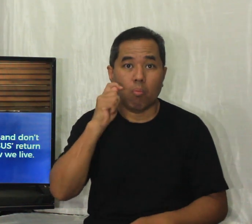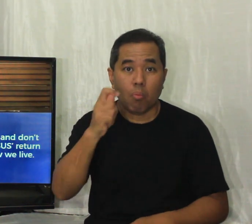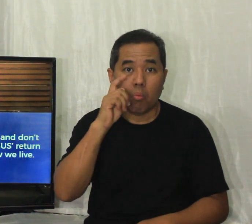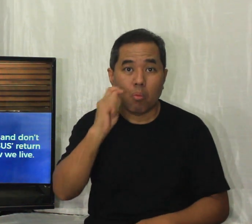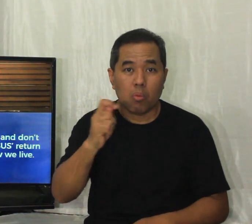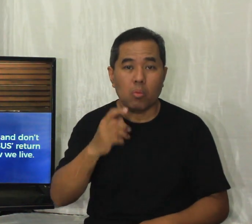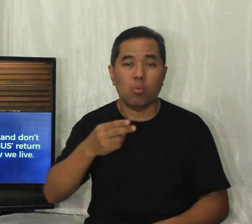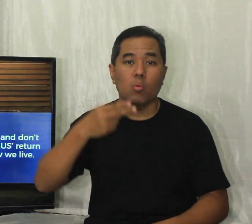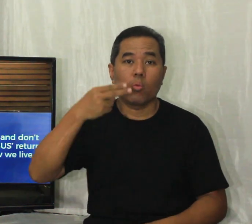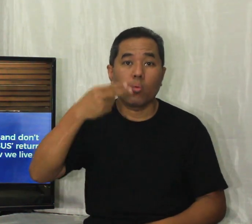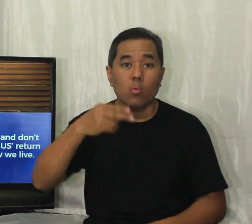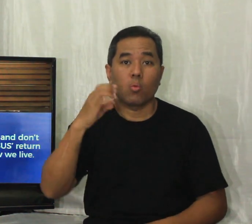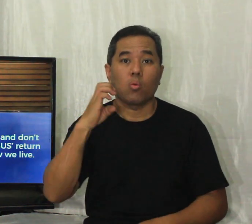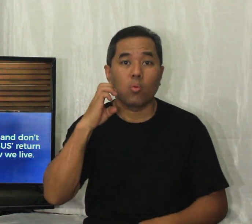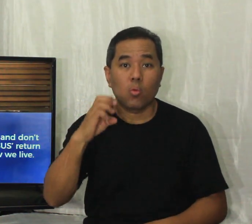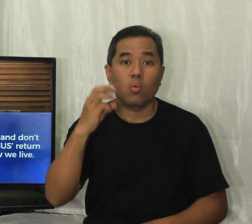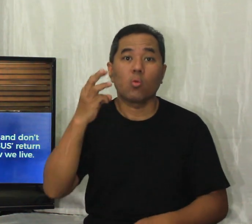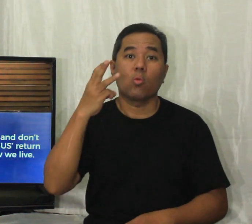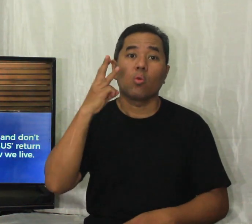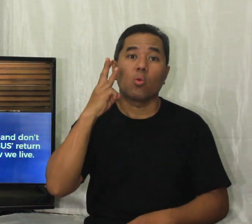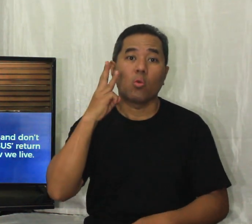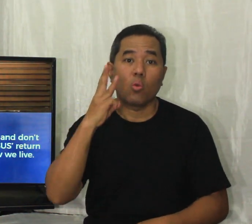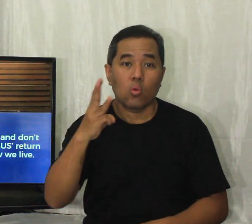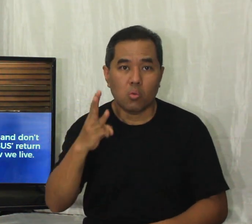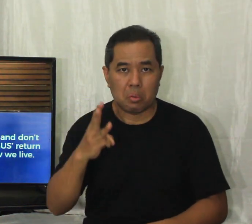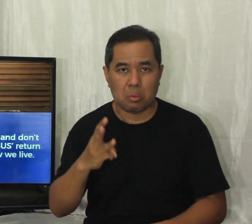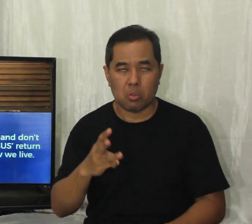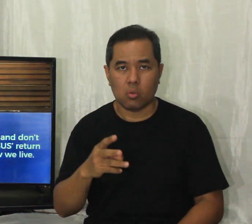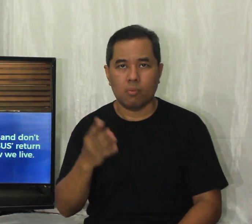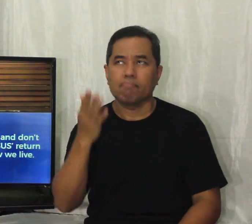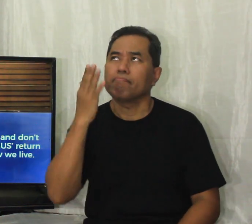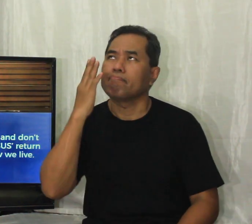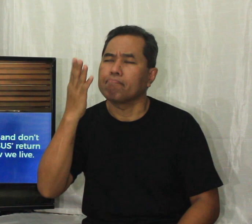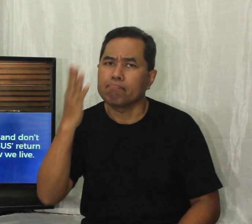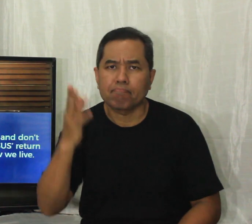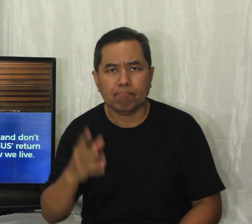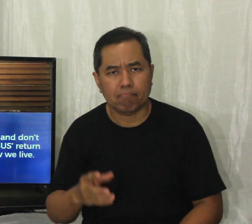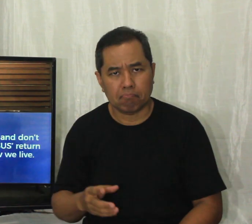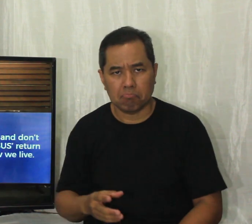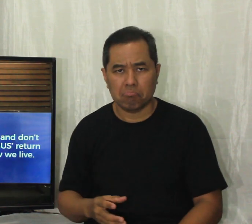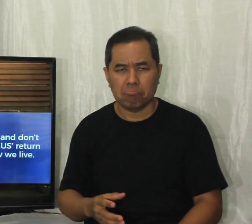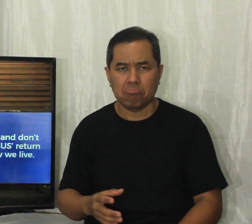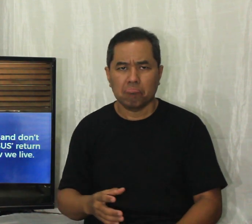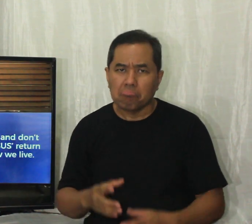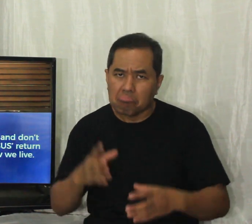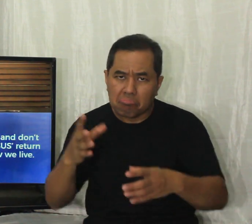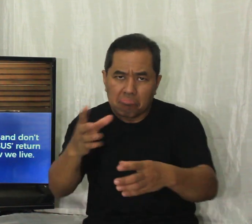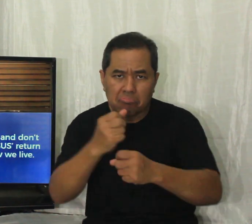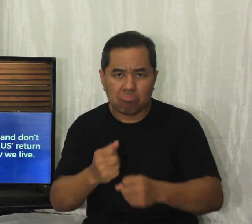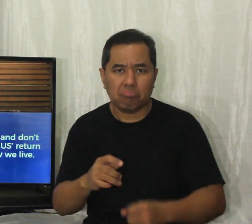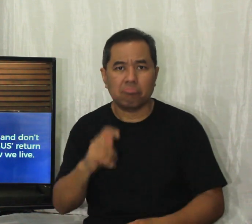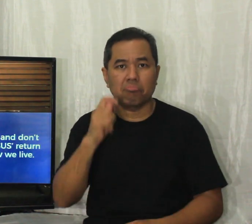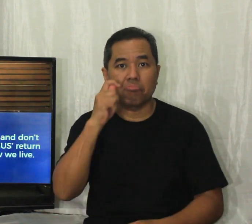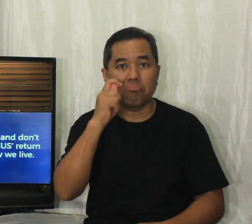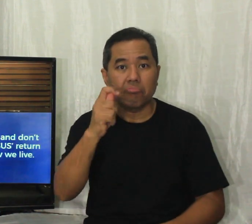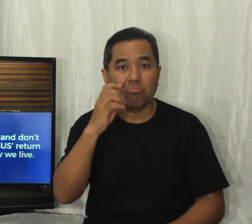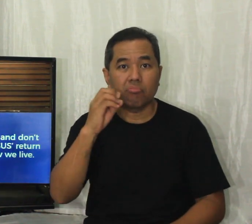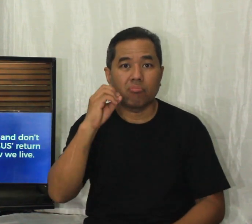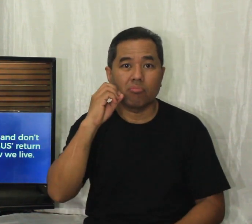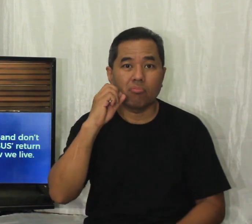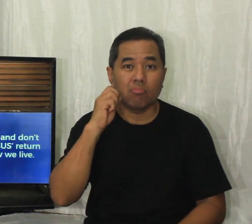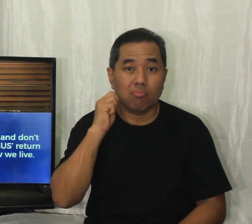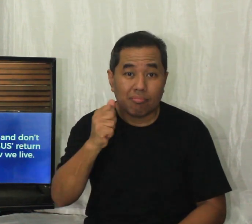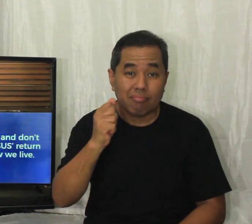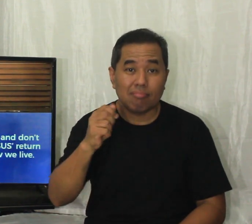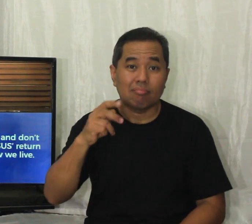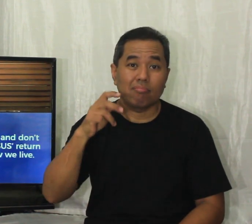he collected taxes for the Roman Empire. And he wrote down his own biographical account of